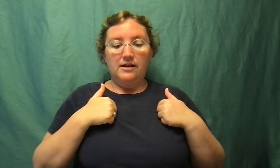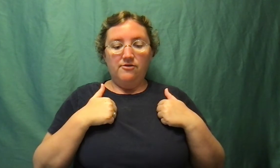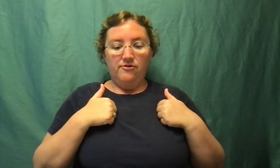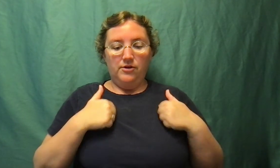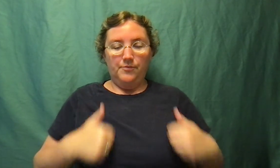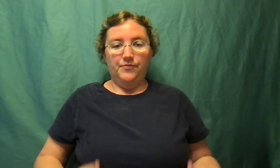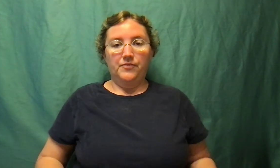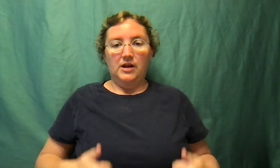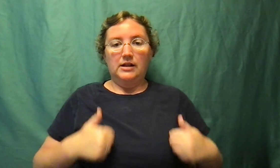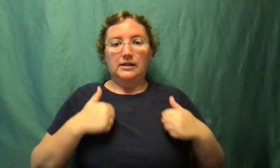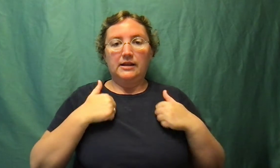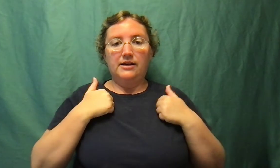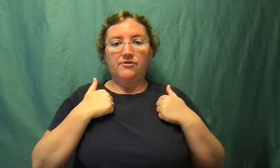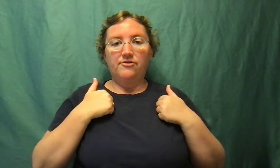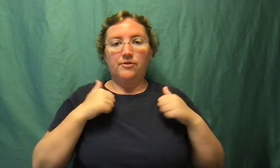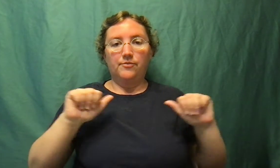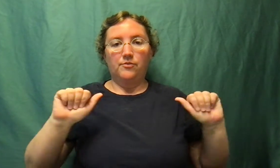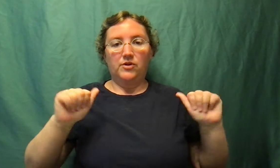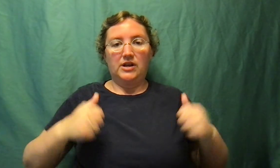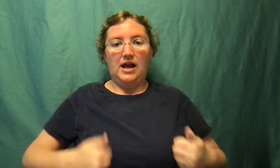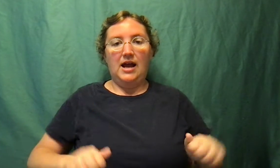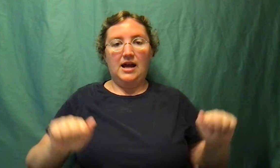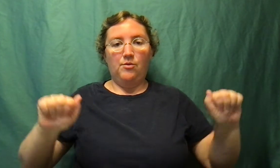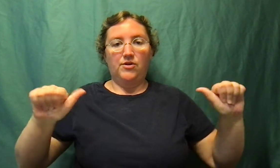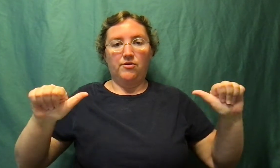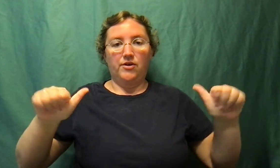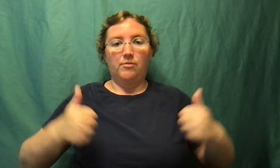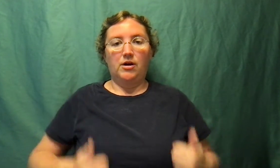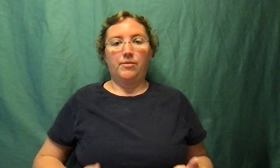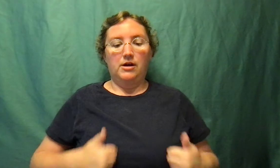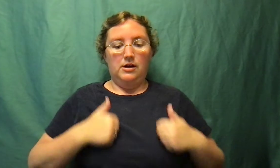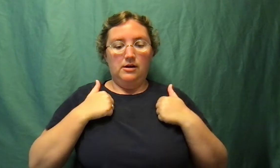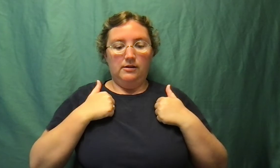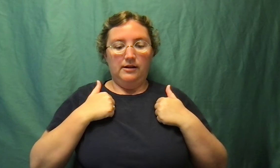Live. Live with an A with your thumb up. Live.